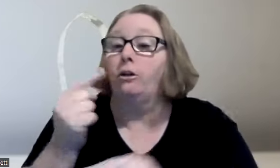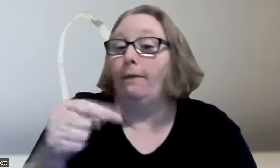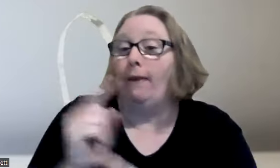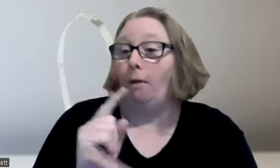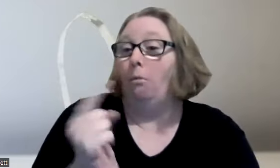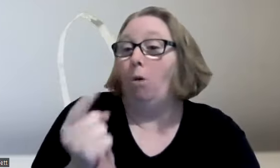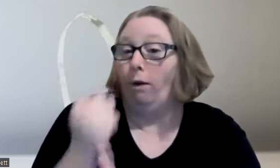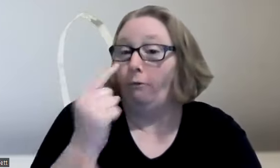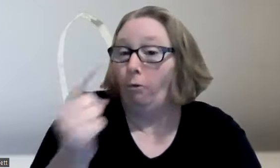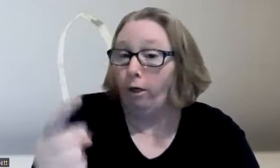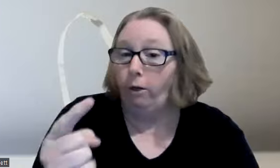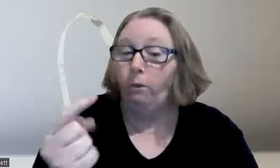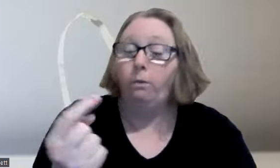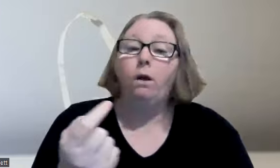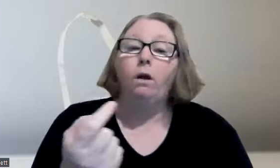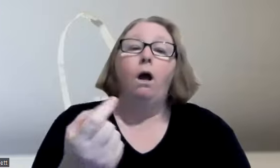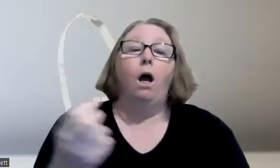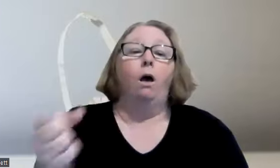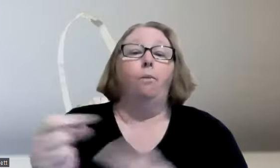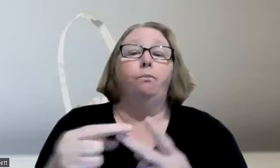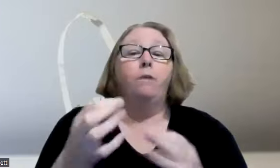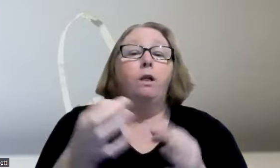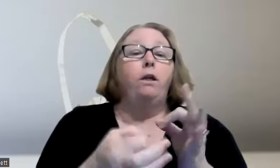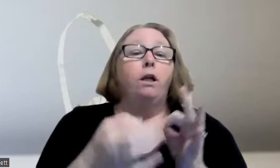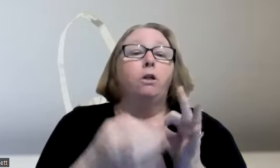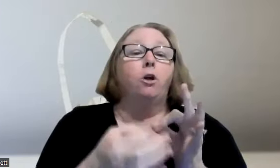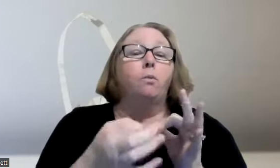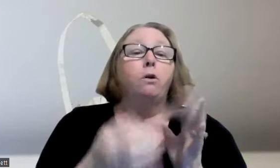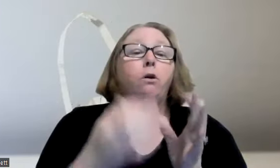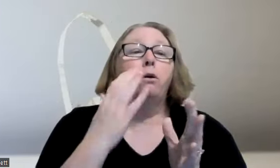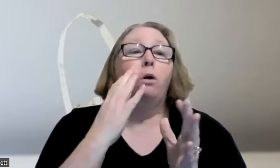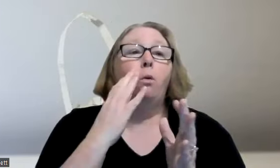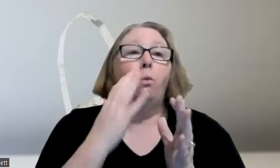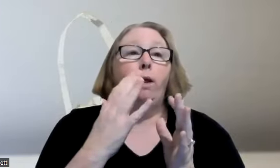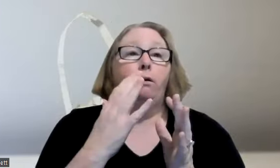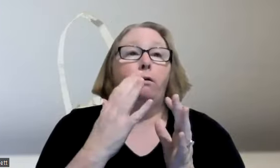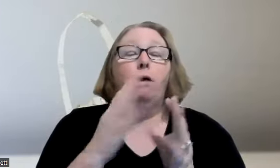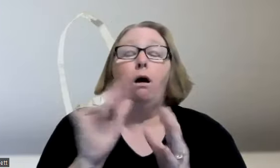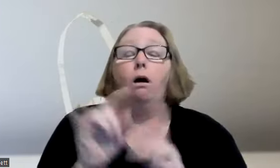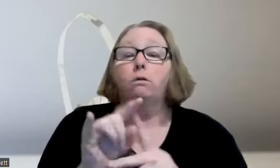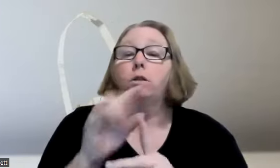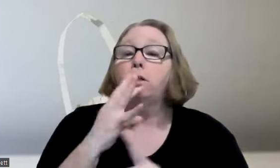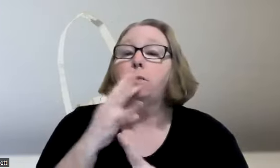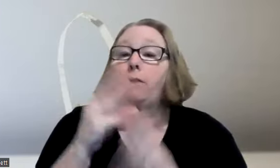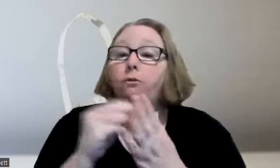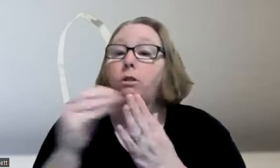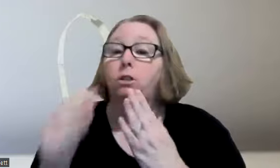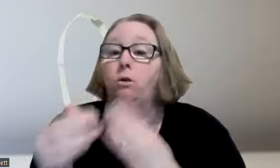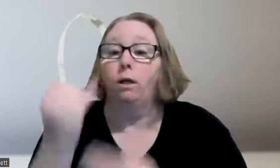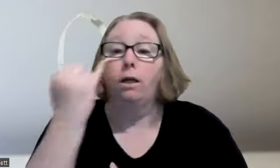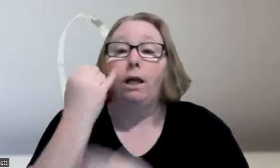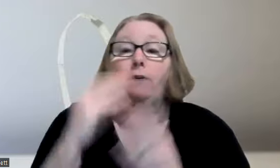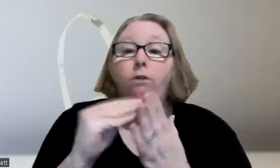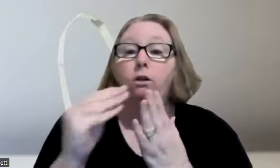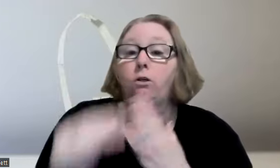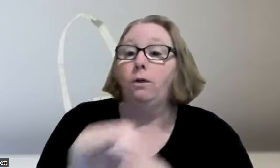in that moment for you. The interpreter will also speak for the student. If the